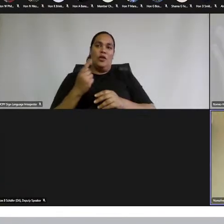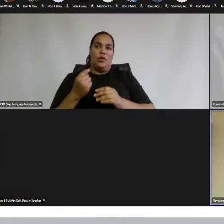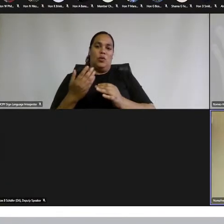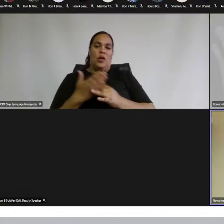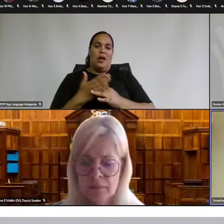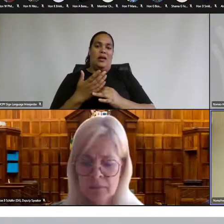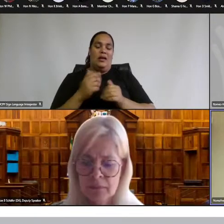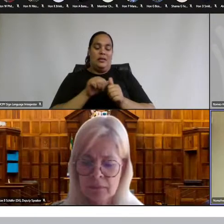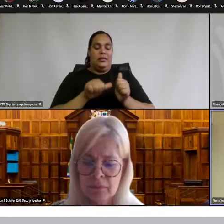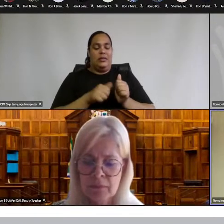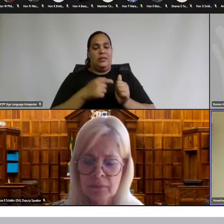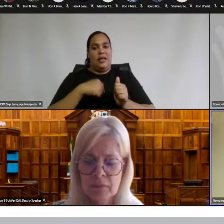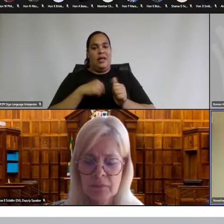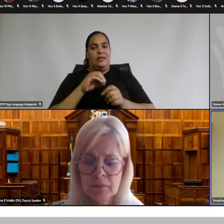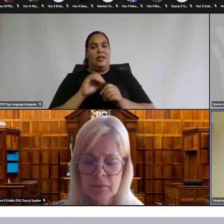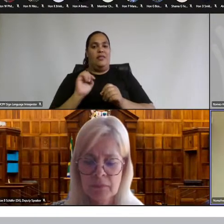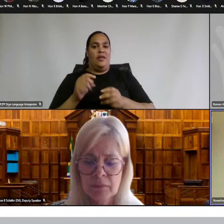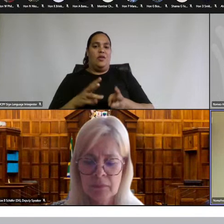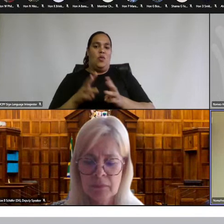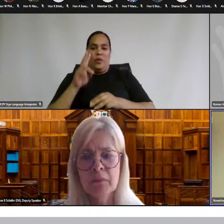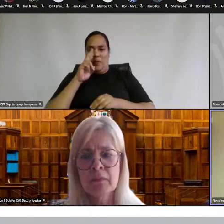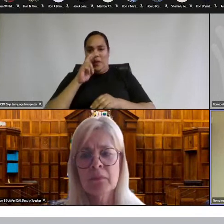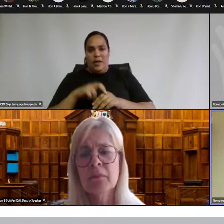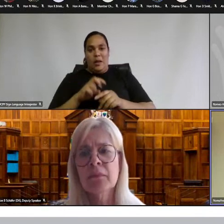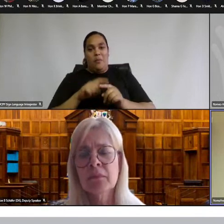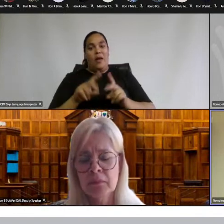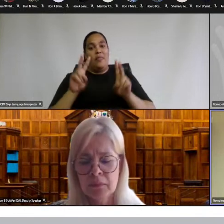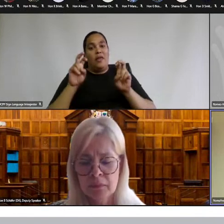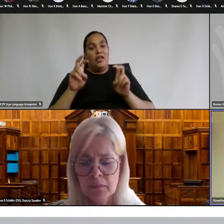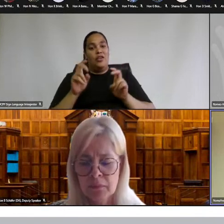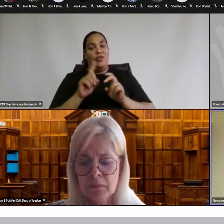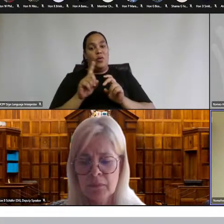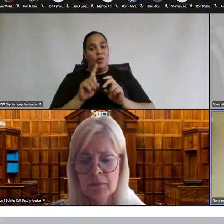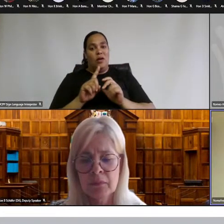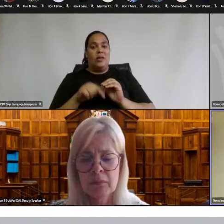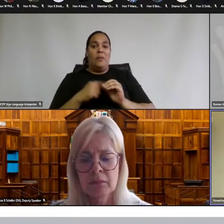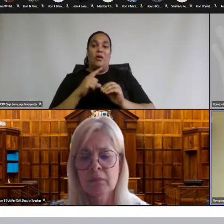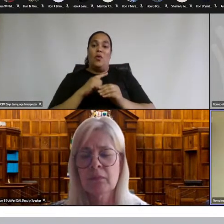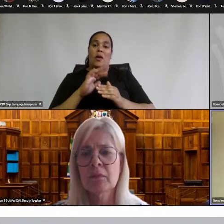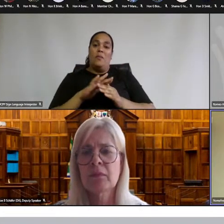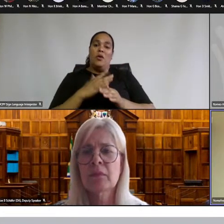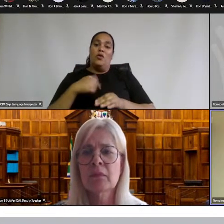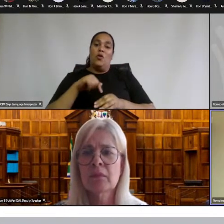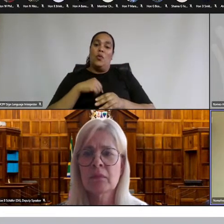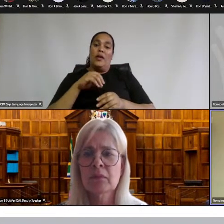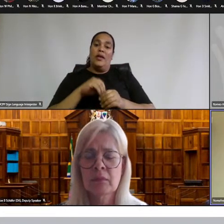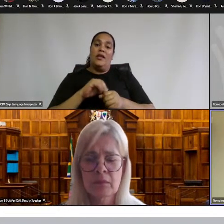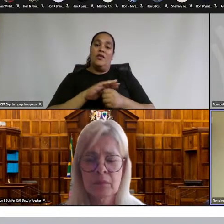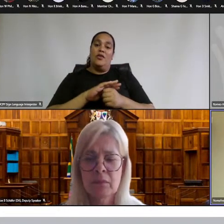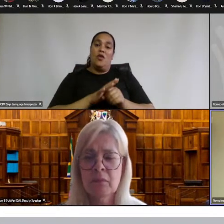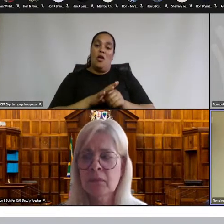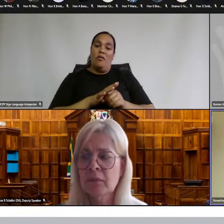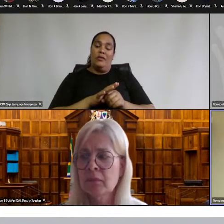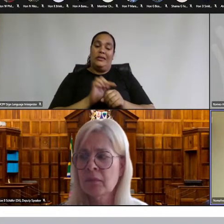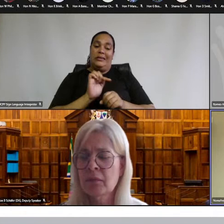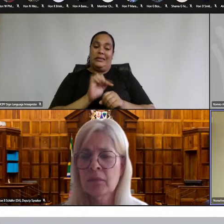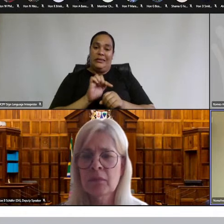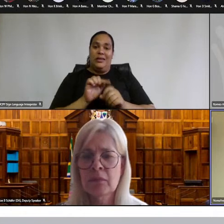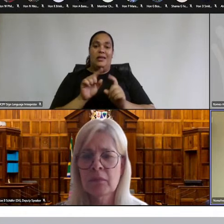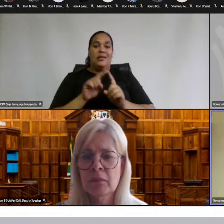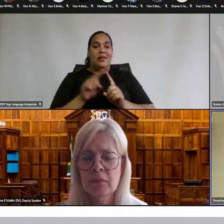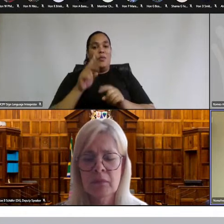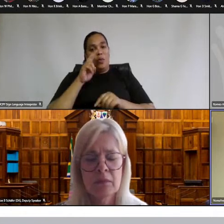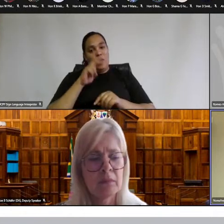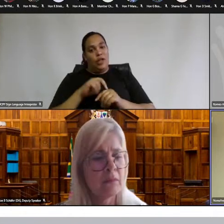us in some of the AFDAC when in need. The issue is about, because we are in the COVID pandemic, and also we